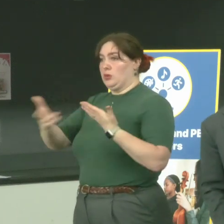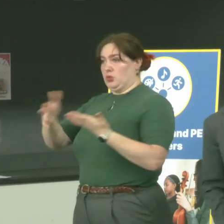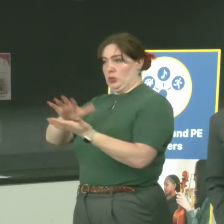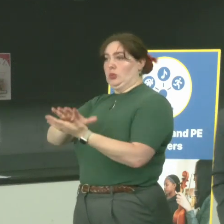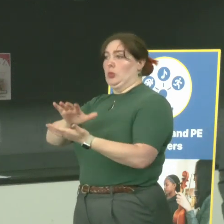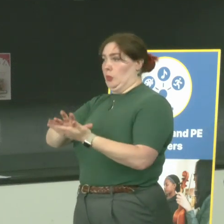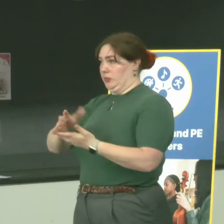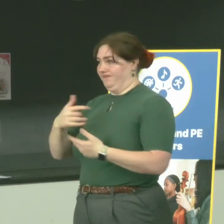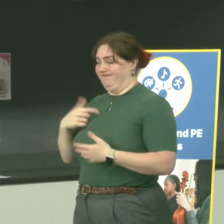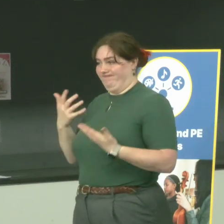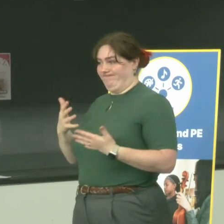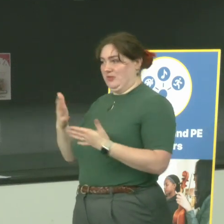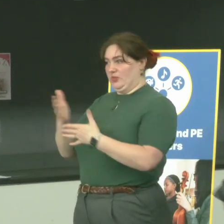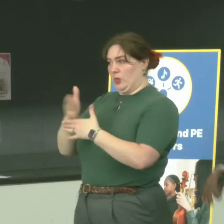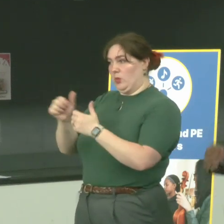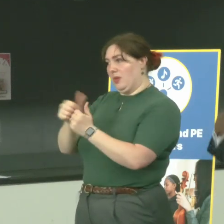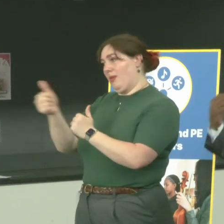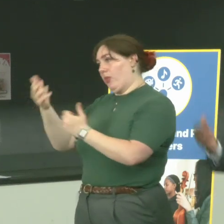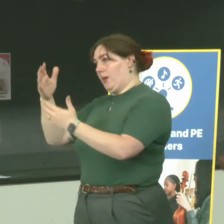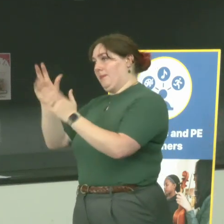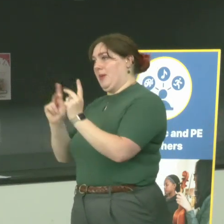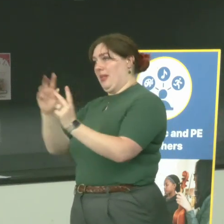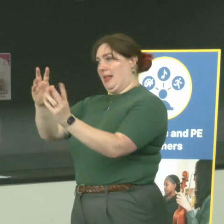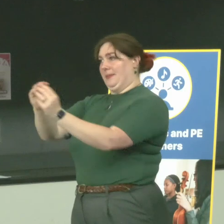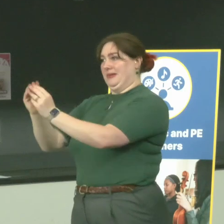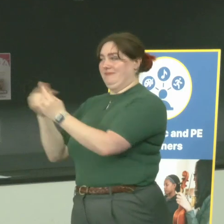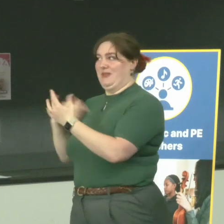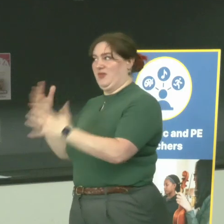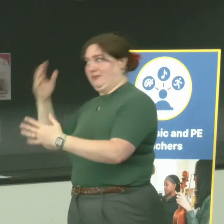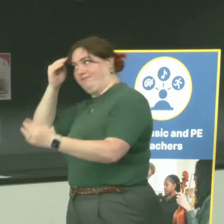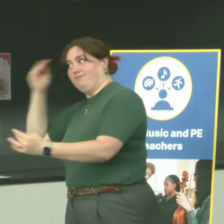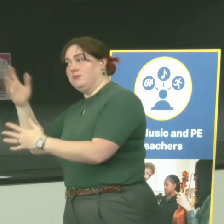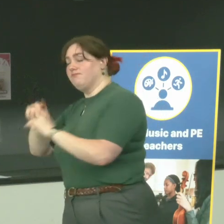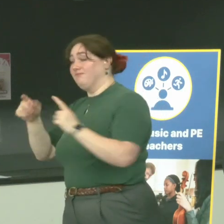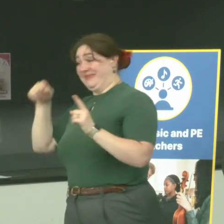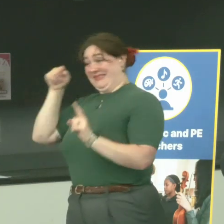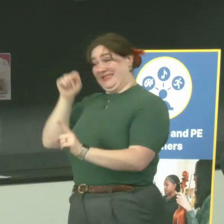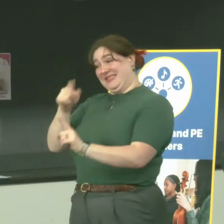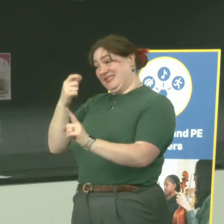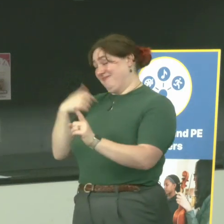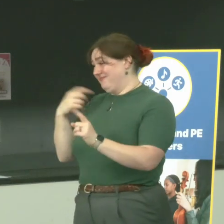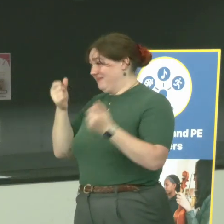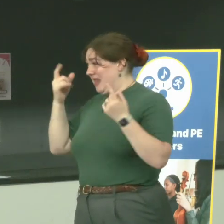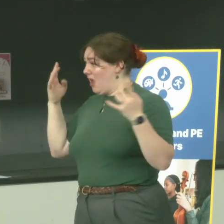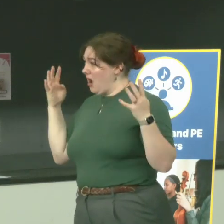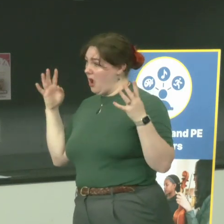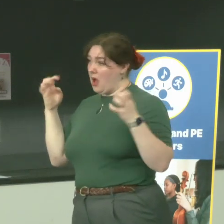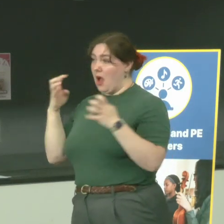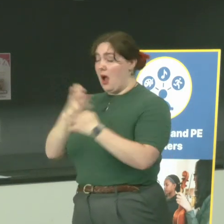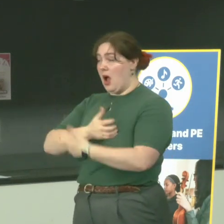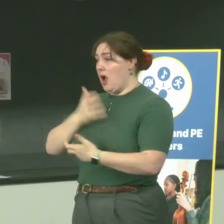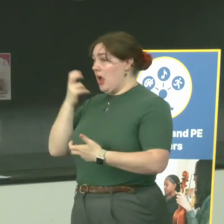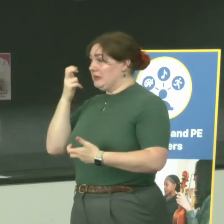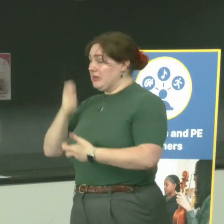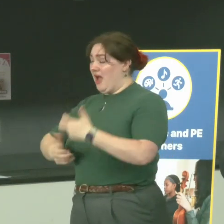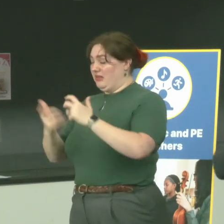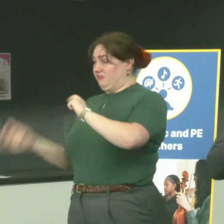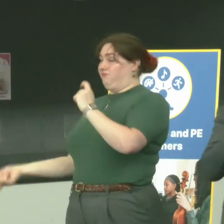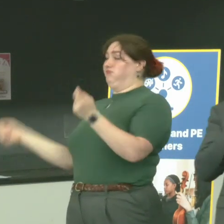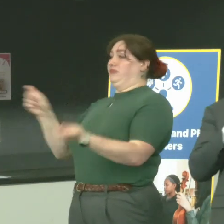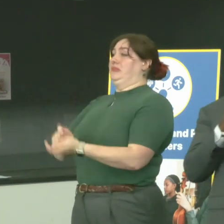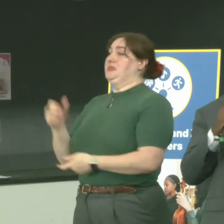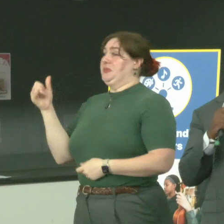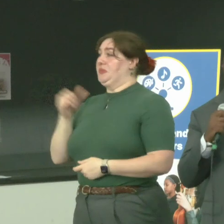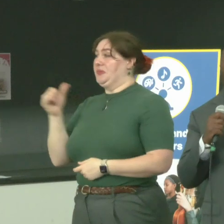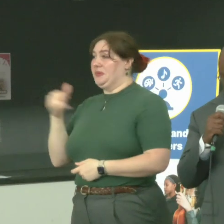with the other sessions, I get the complexity and the change and the difficulty for change.